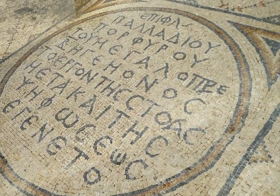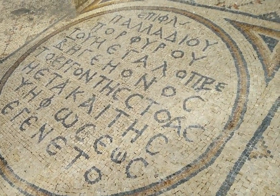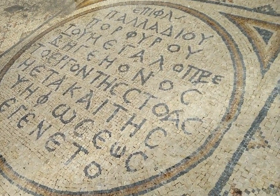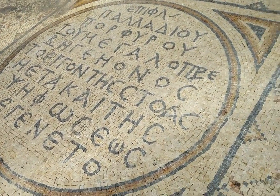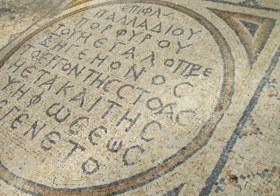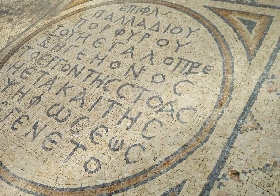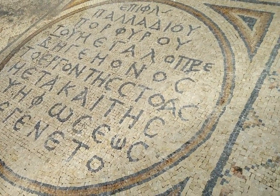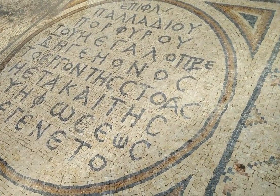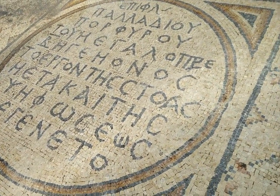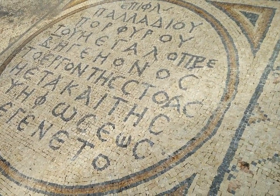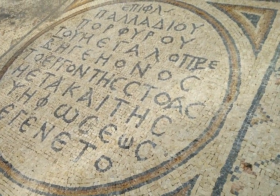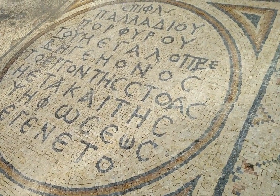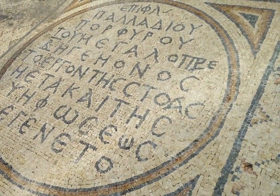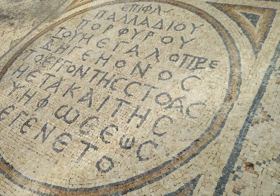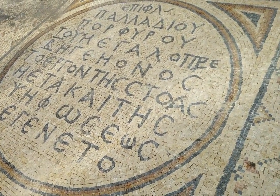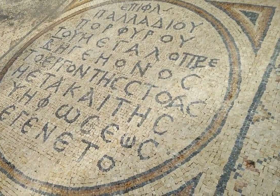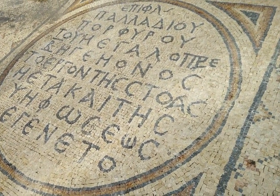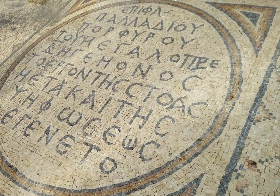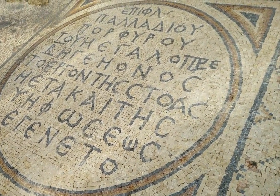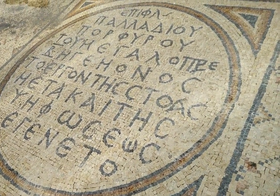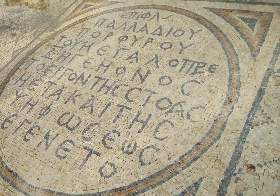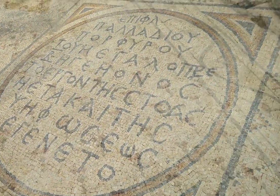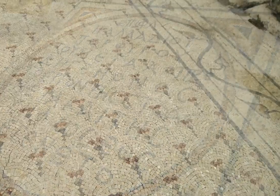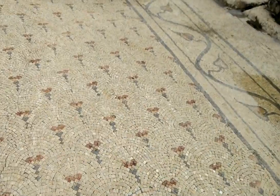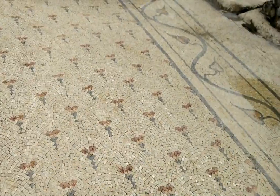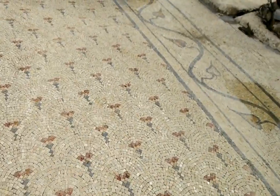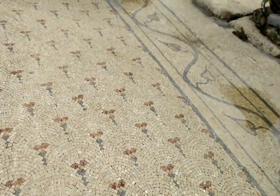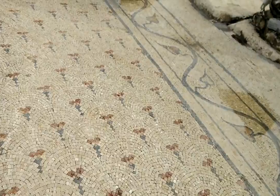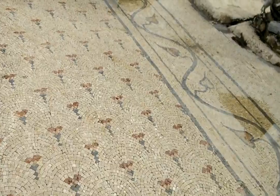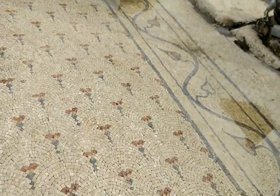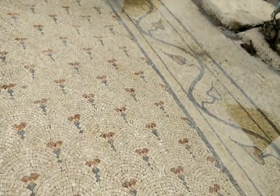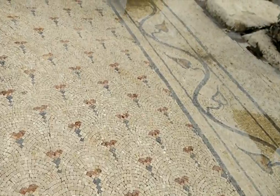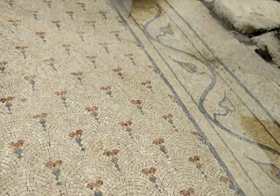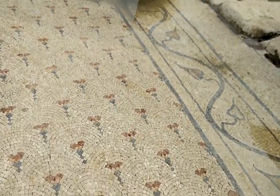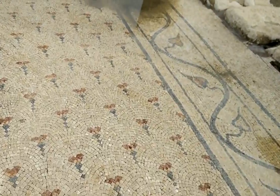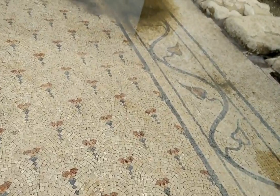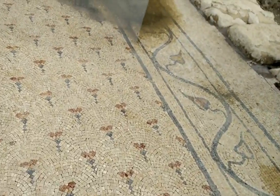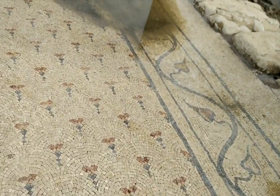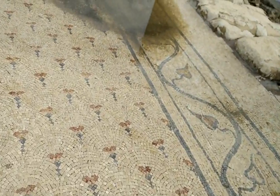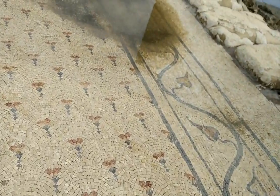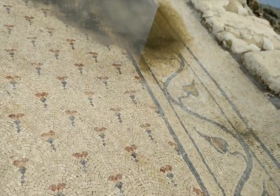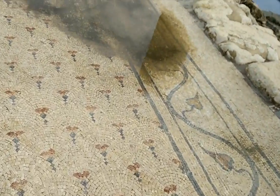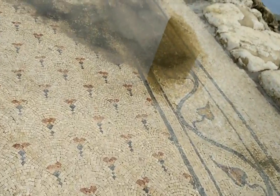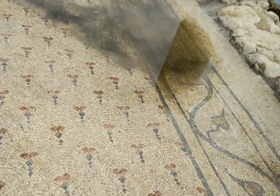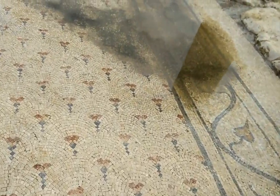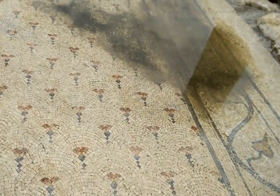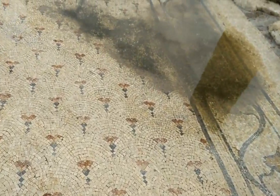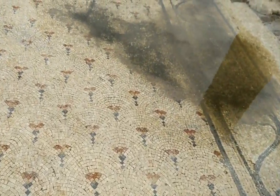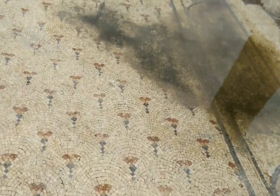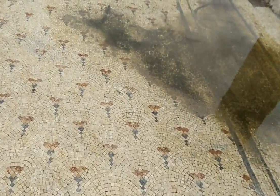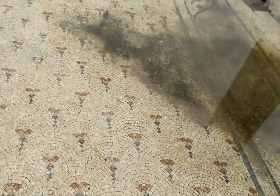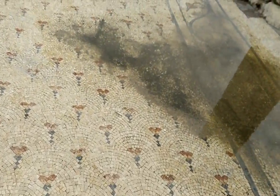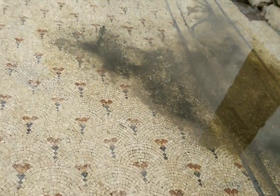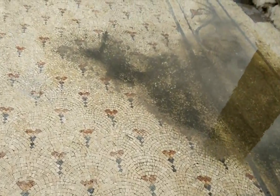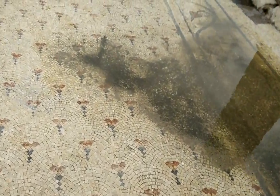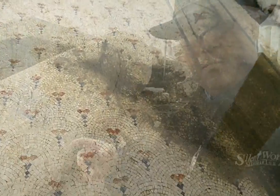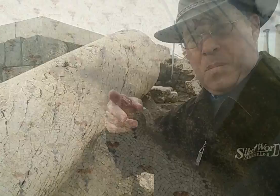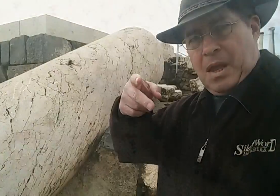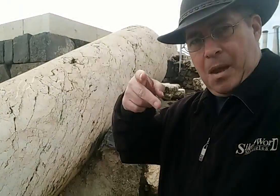here. This is from a little bit later time, not the time of Christ, but a little bit later. But notice the great detail of this ancient city.